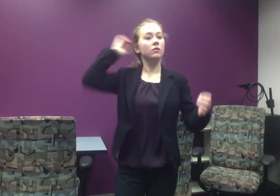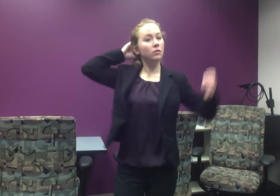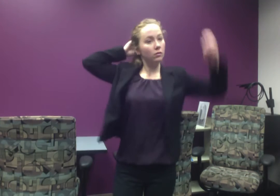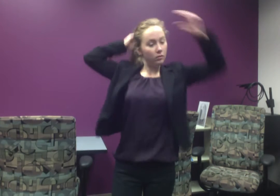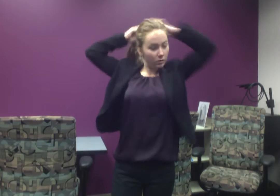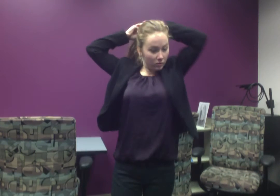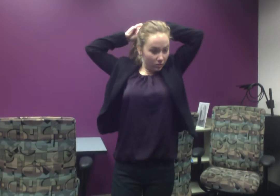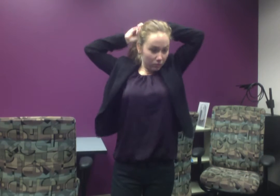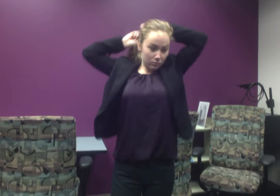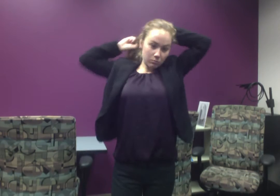reminder